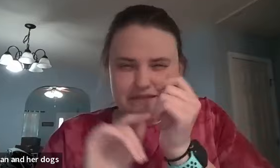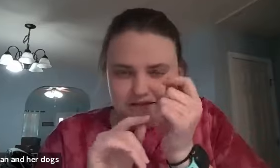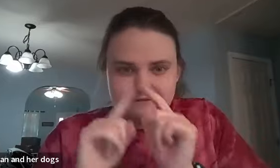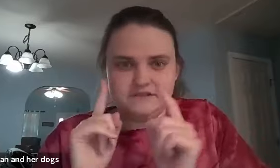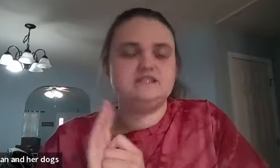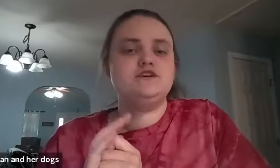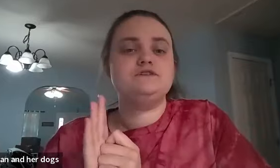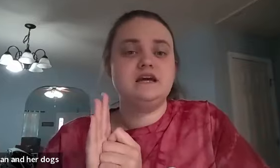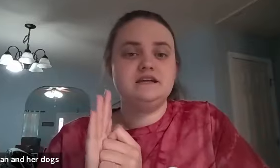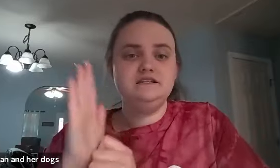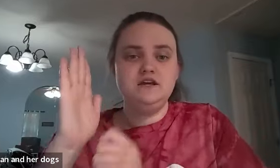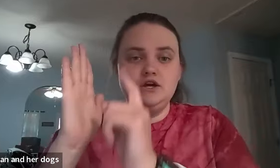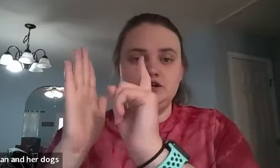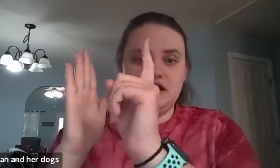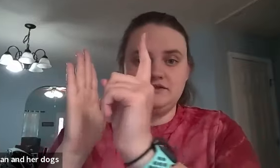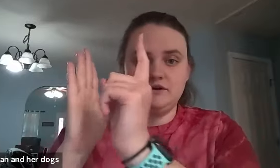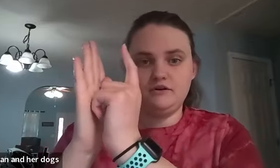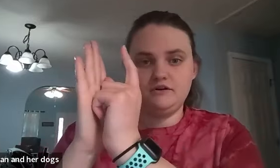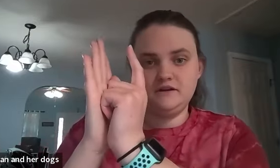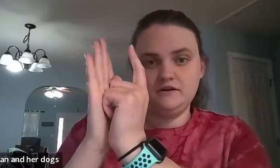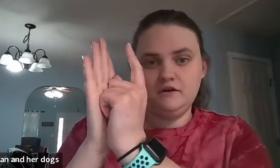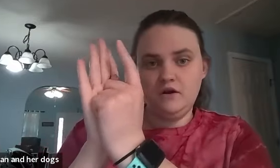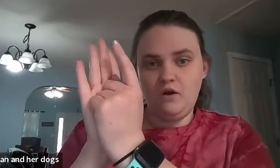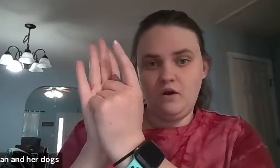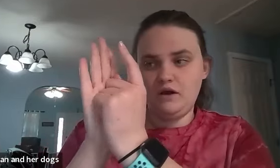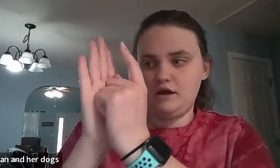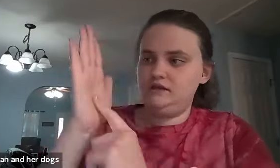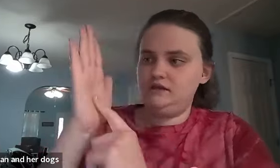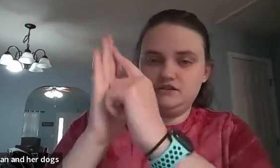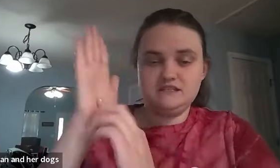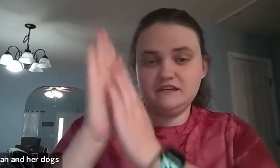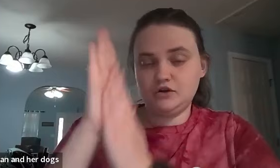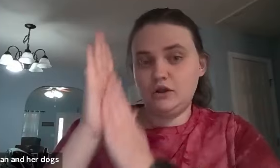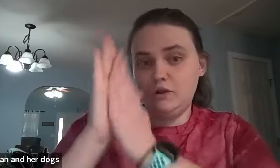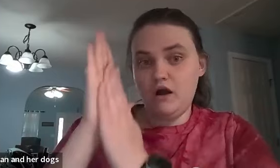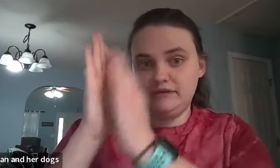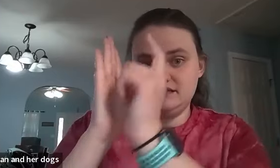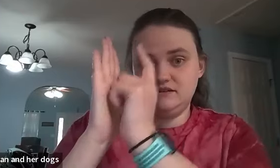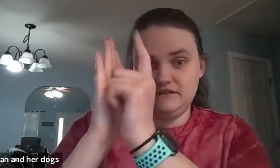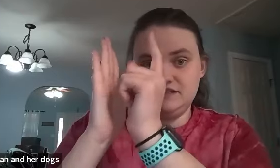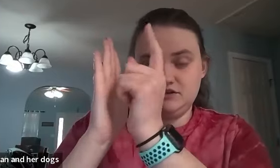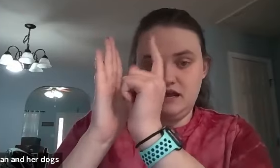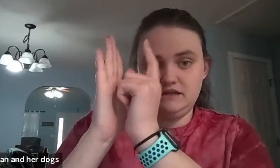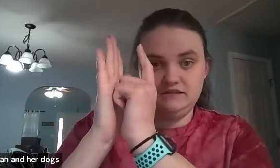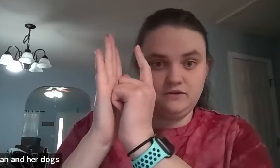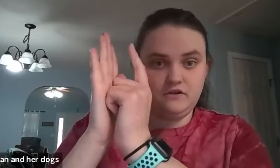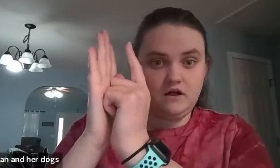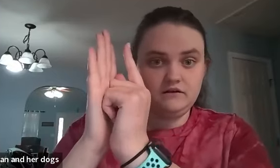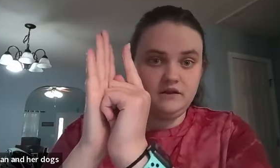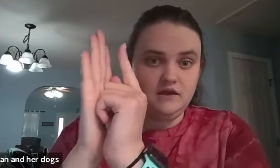slightly differences. So for seconds, you're going to have your pointer finger on. So this is like your clock, basically, and this is your hands for the clock.